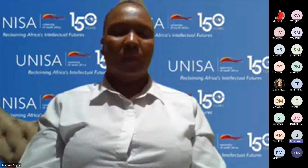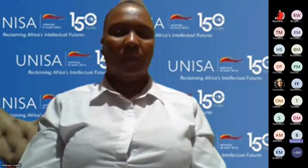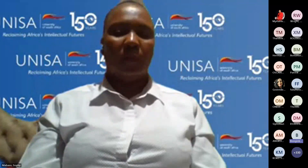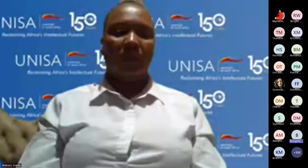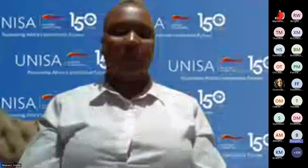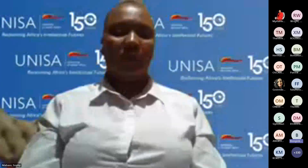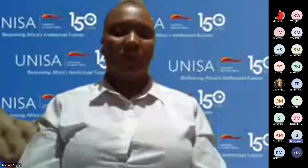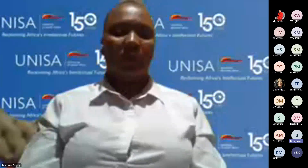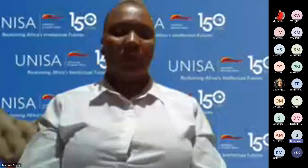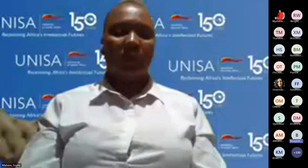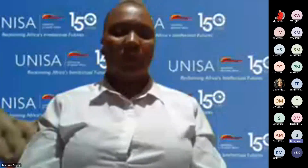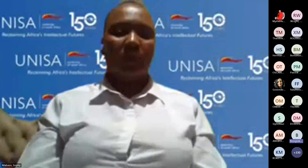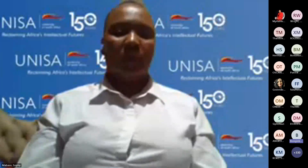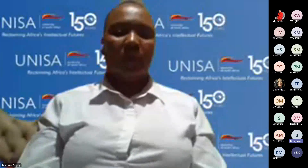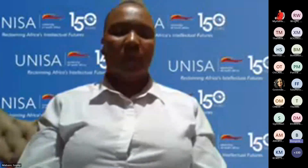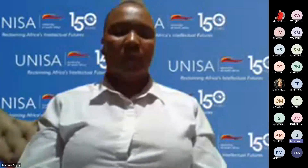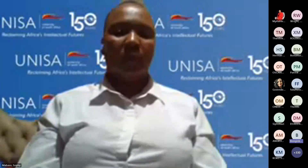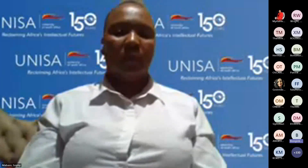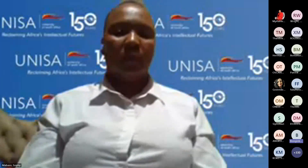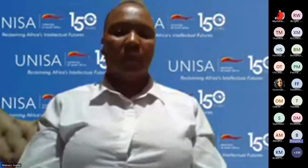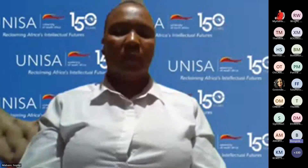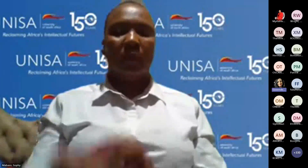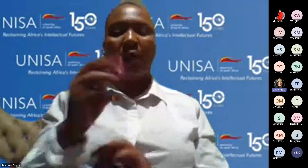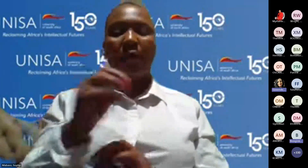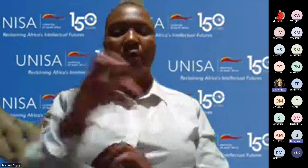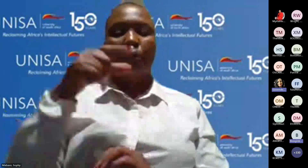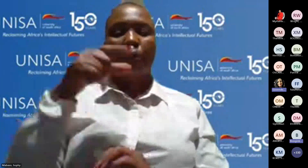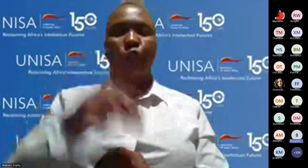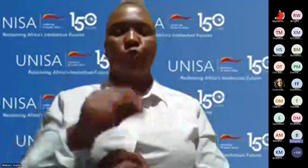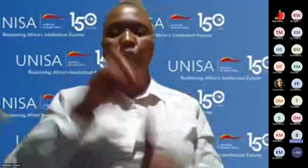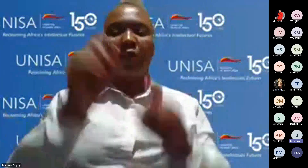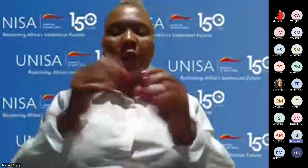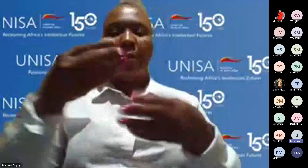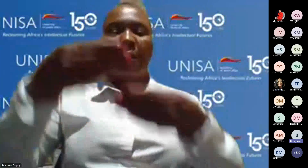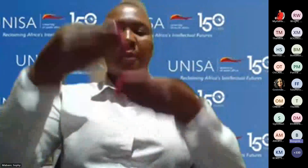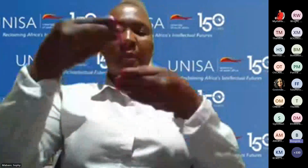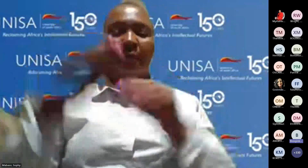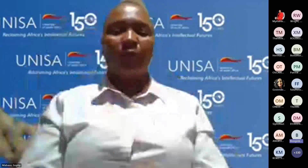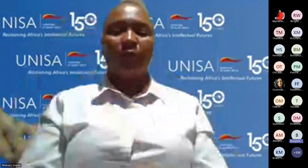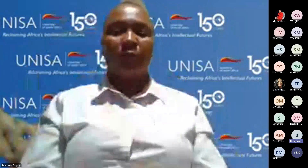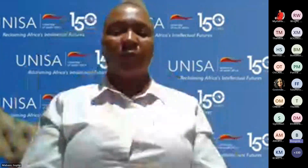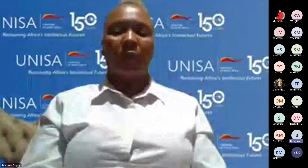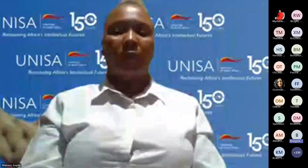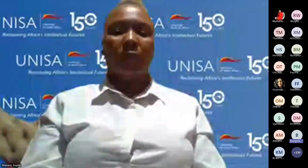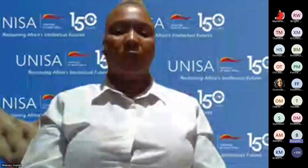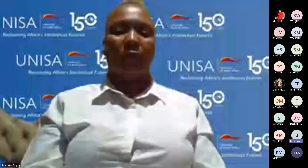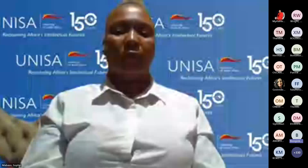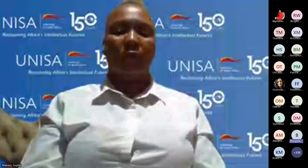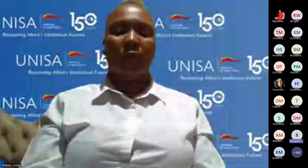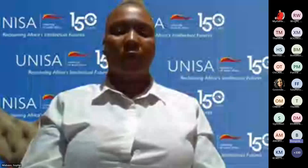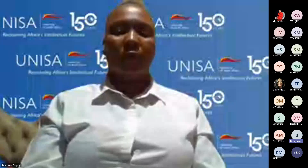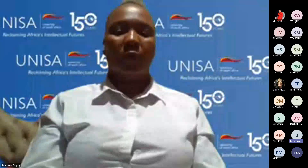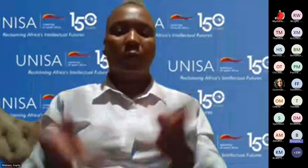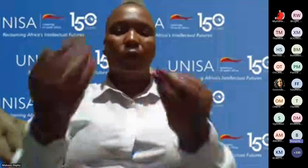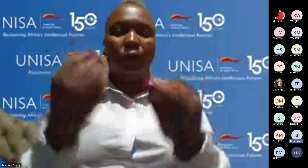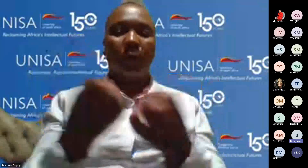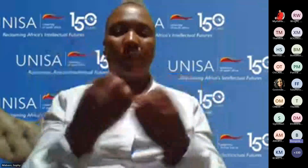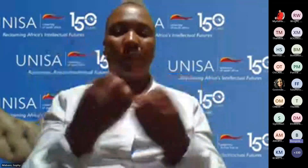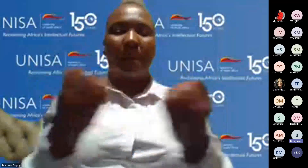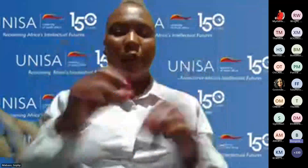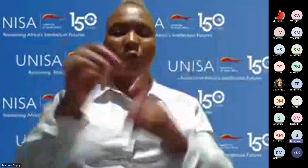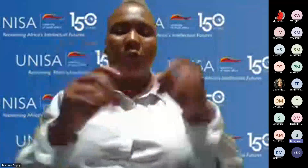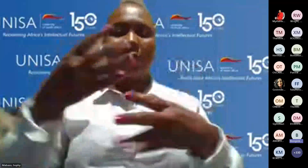My question is based on the MCQ question papers. I've picked up on most question papers where I